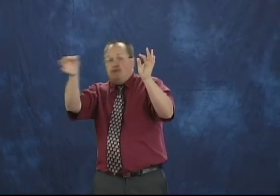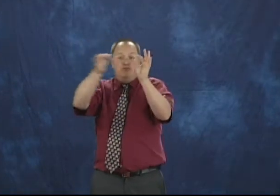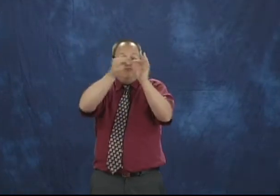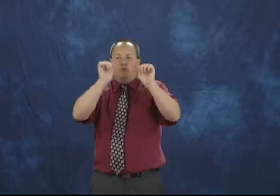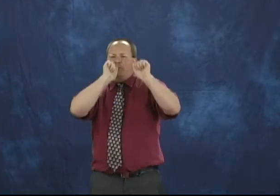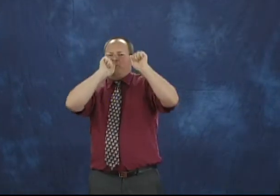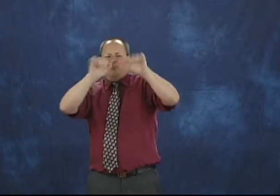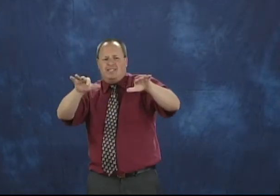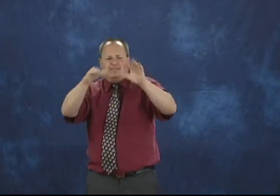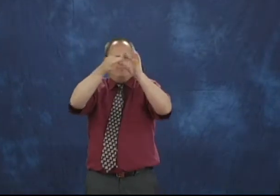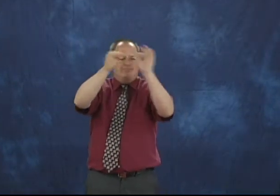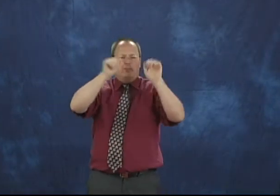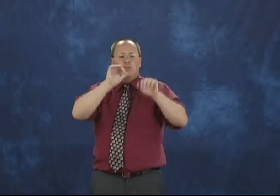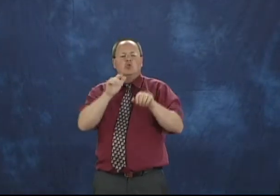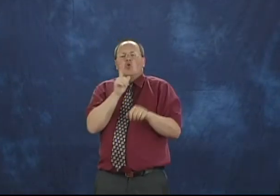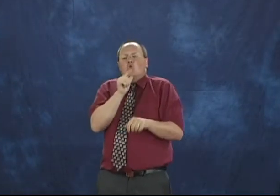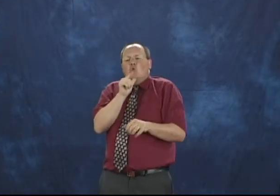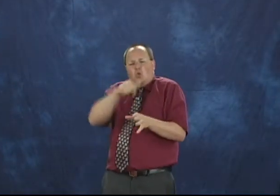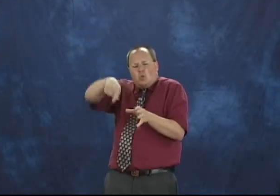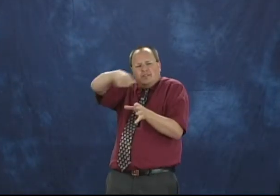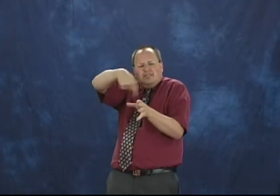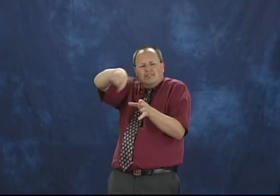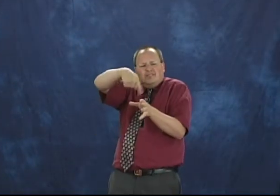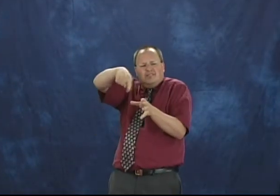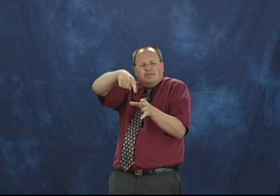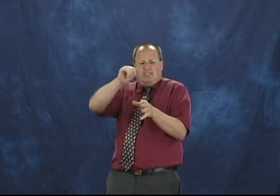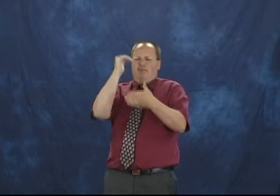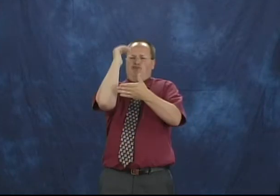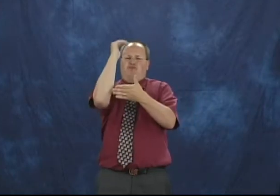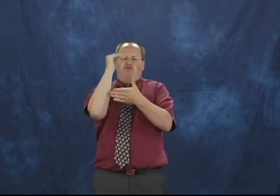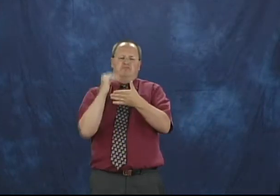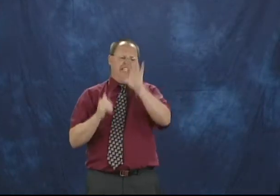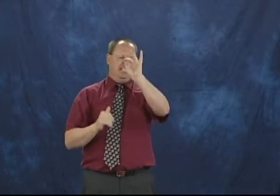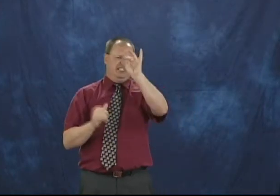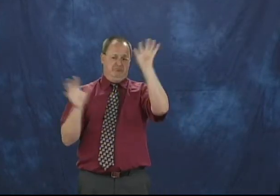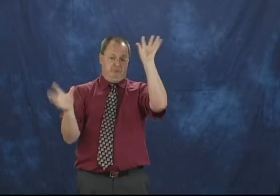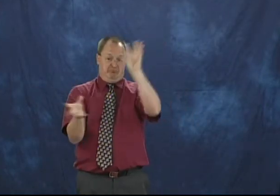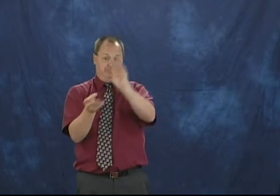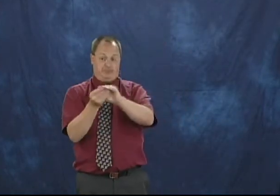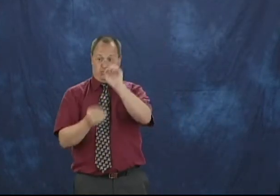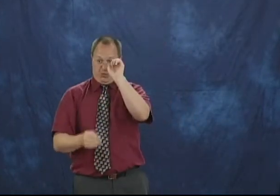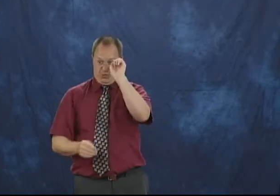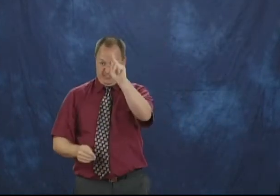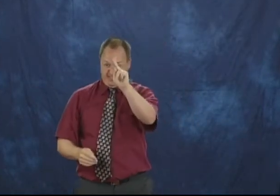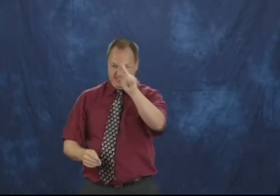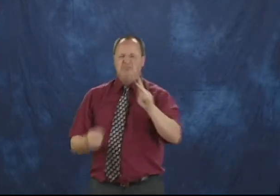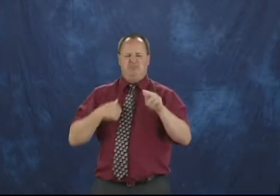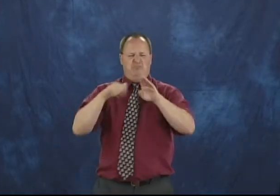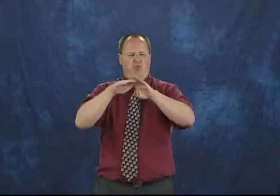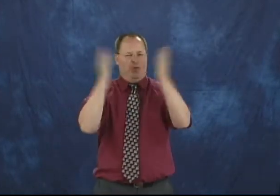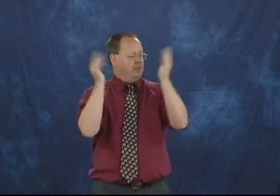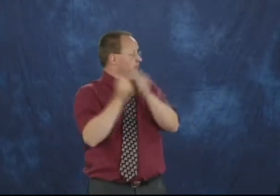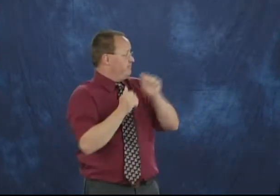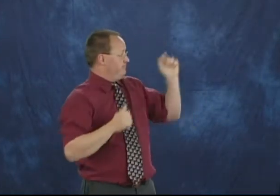But because each of those sentences begins with the word blessed, we call them collectively the